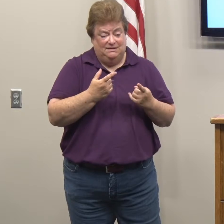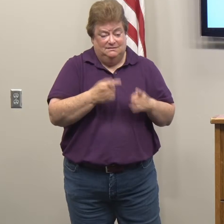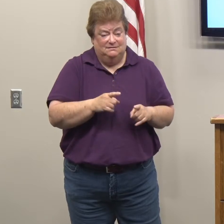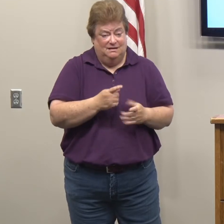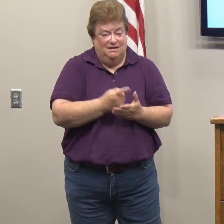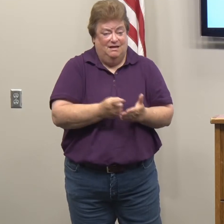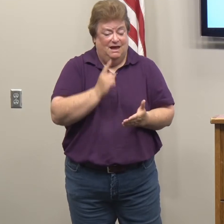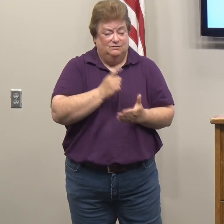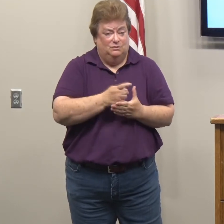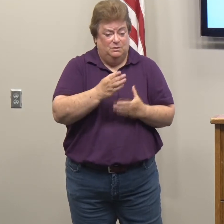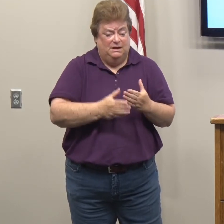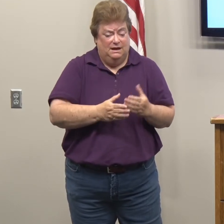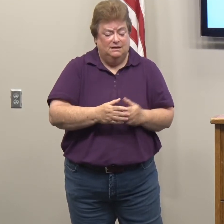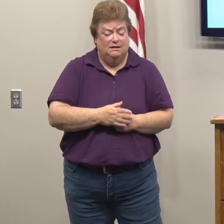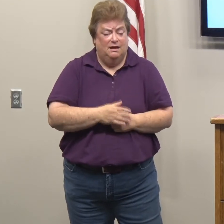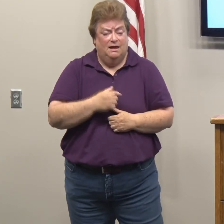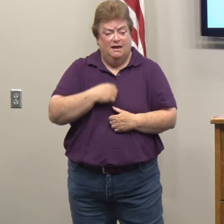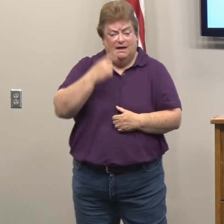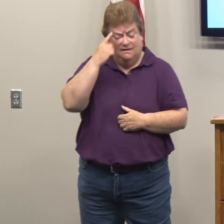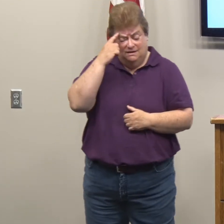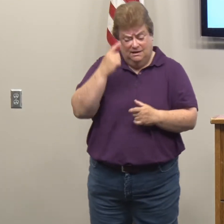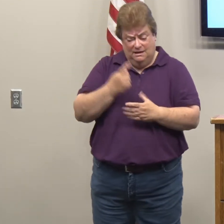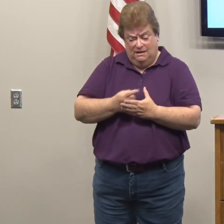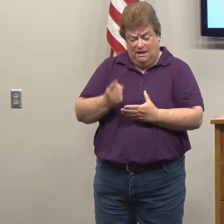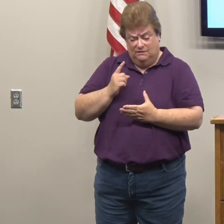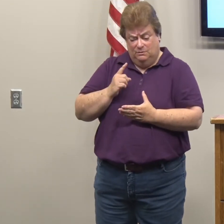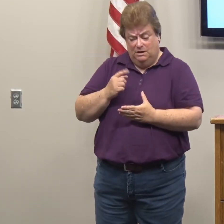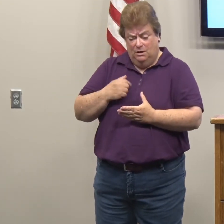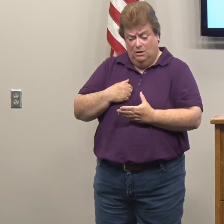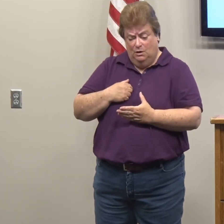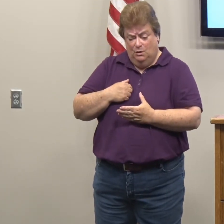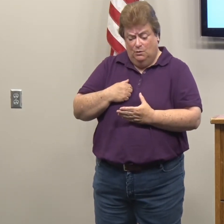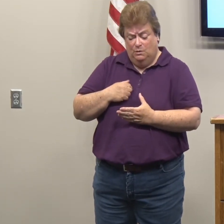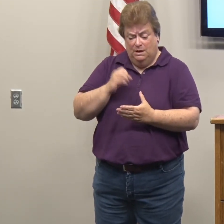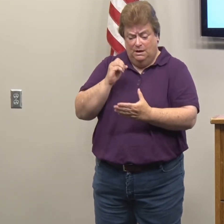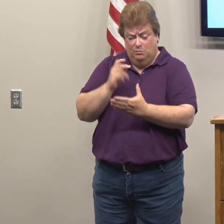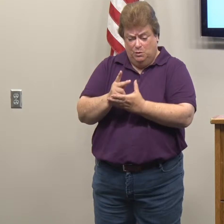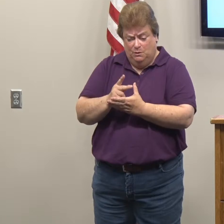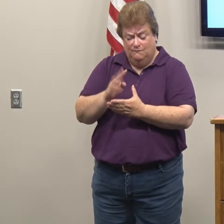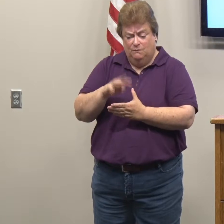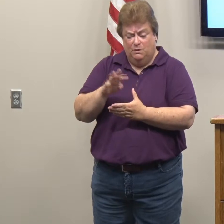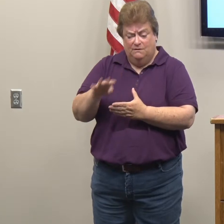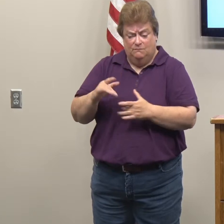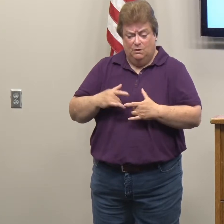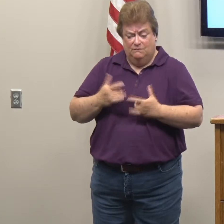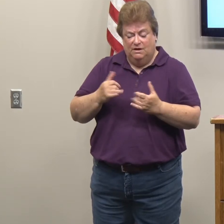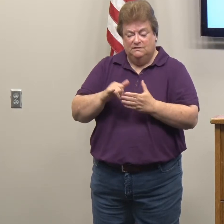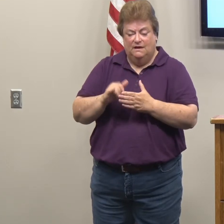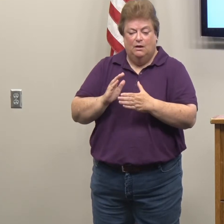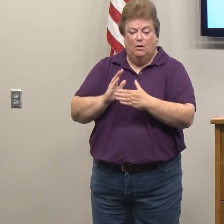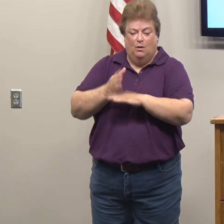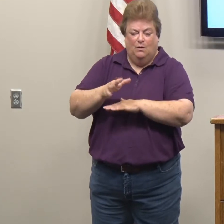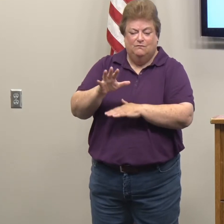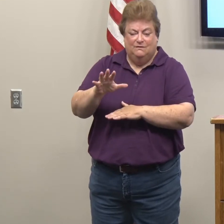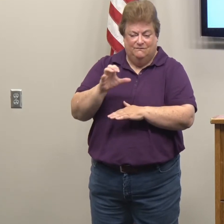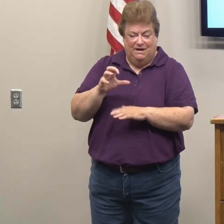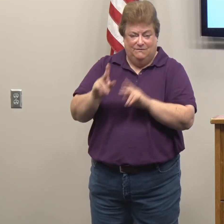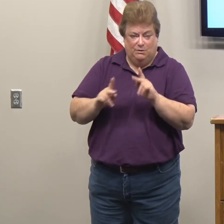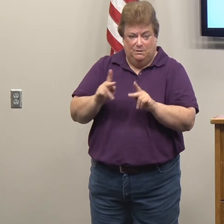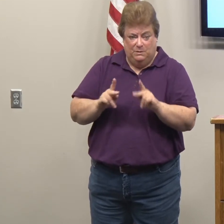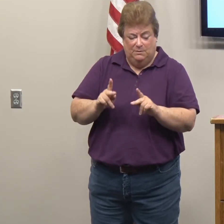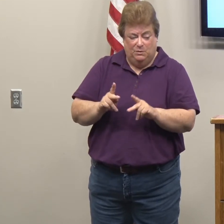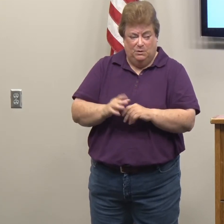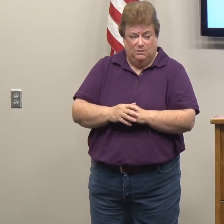weekend. I think right now we've approved 44 events in our community that are over 500